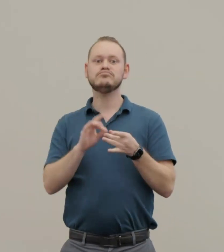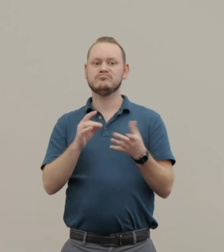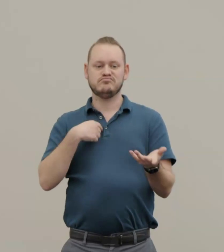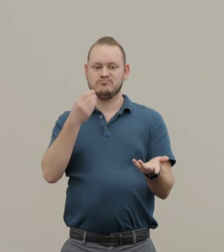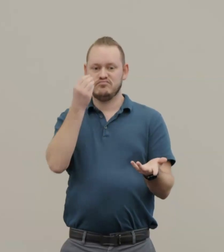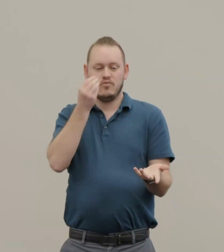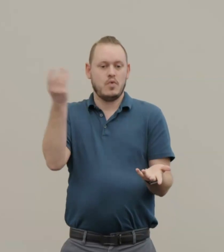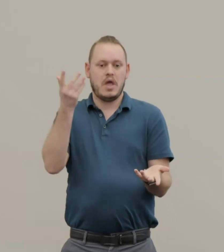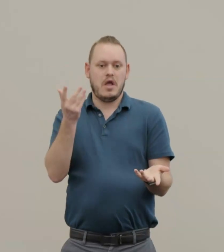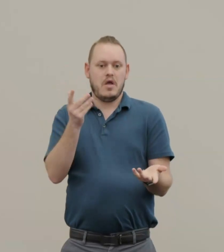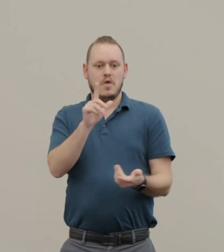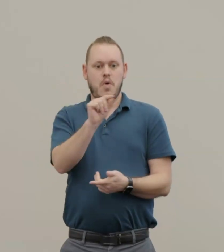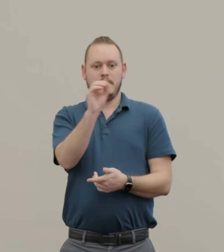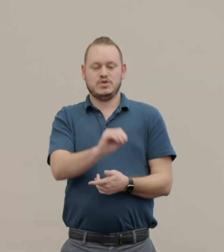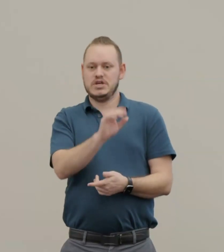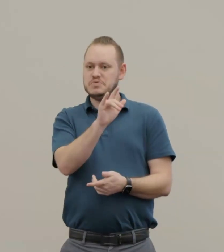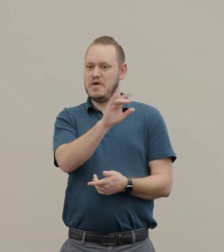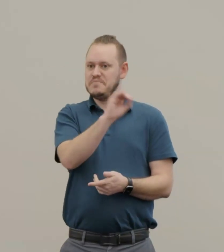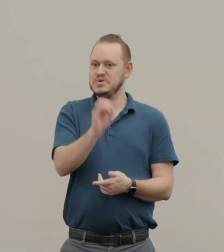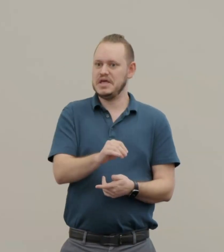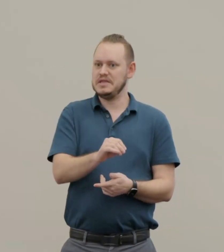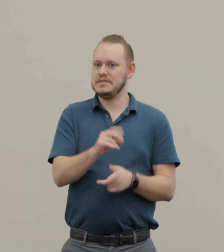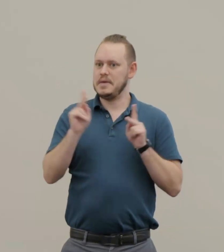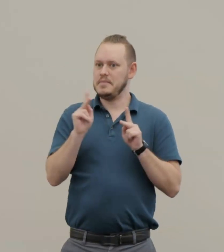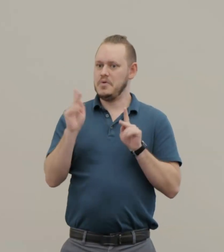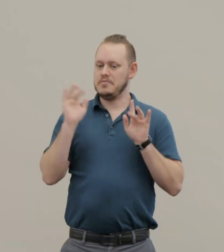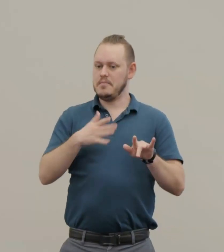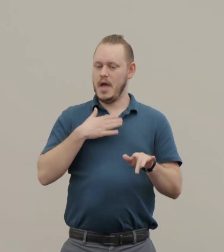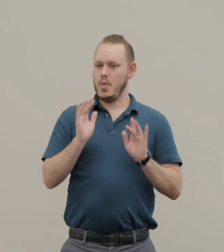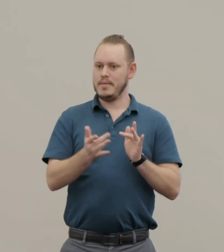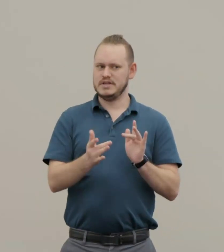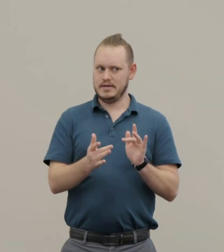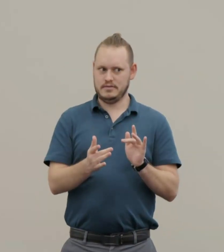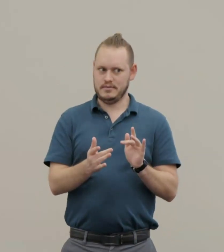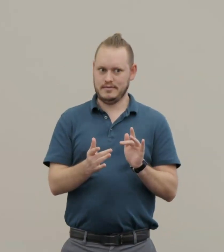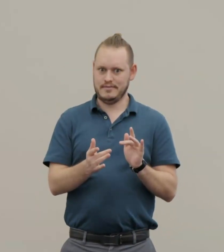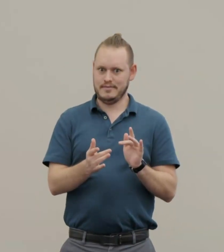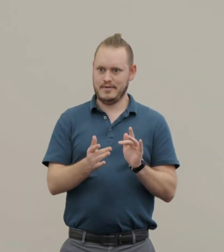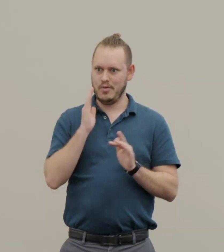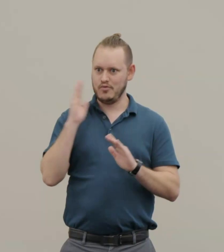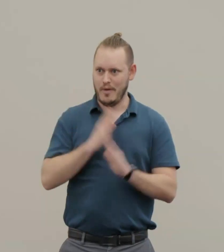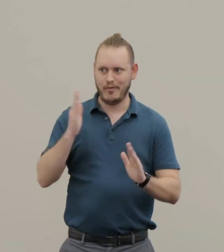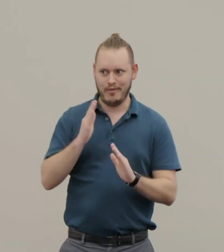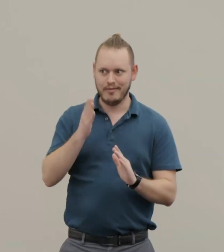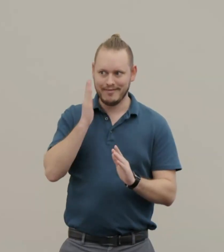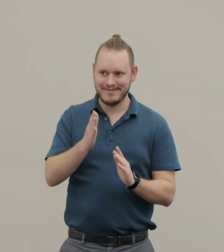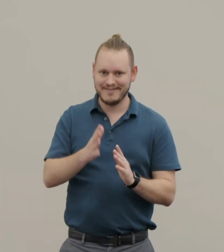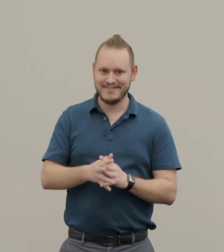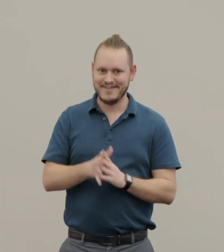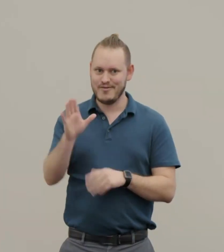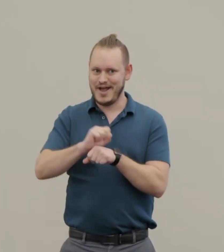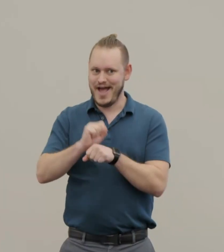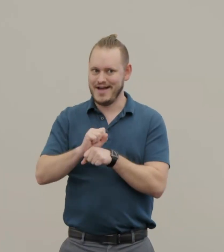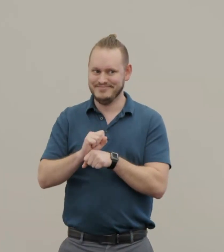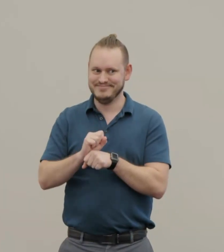really care about 20%, 25% of the people that come to my website, like you're probably gonna be in trouble with